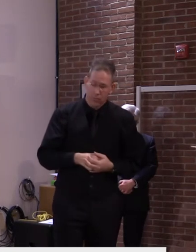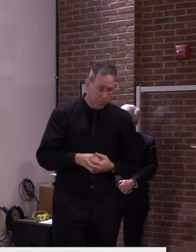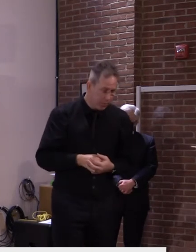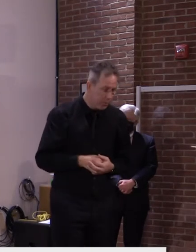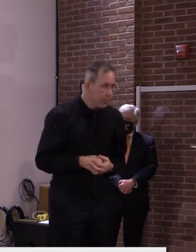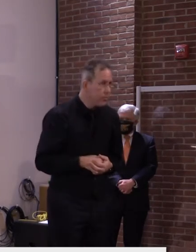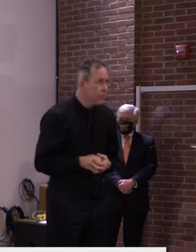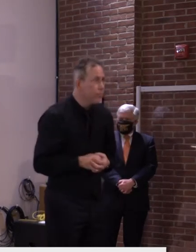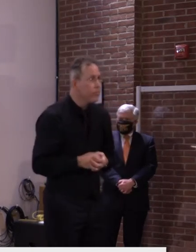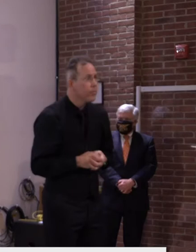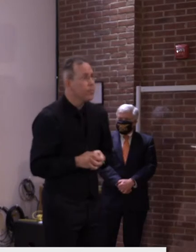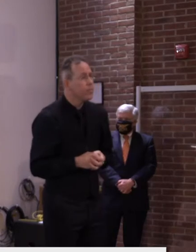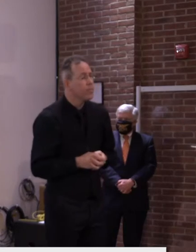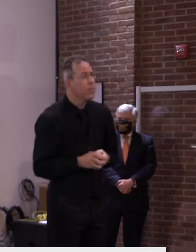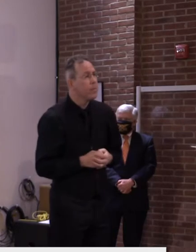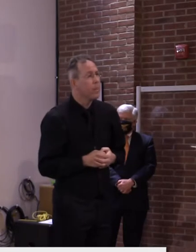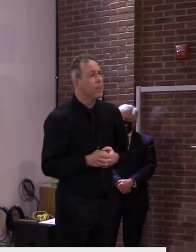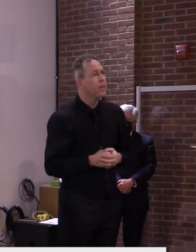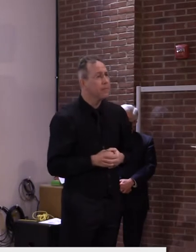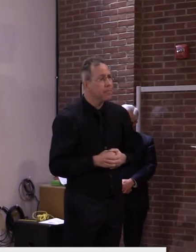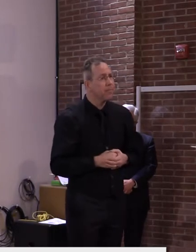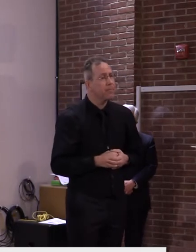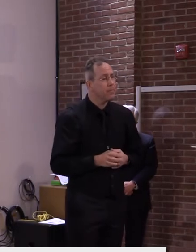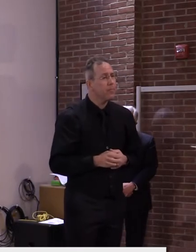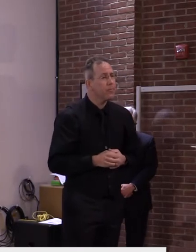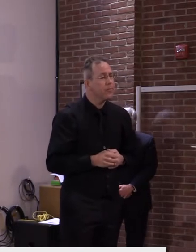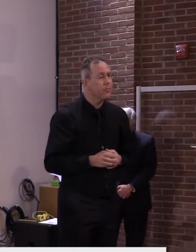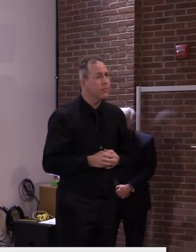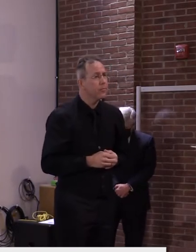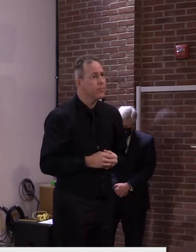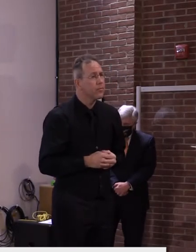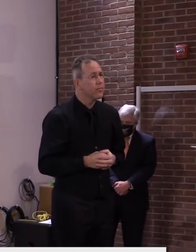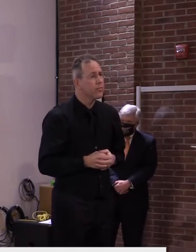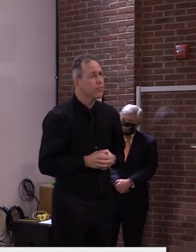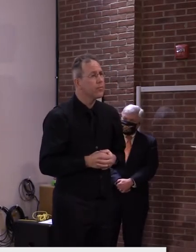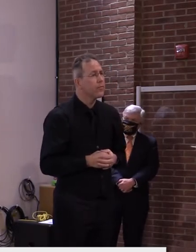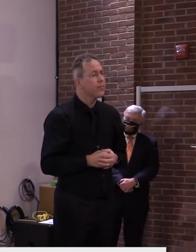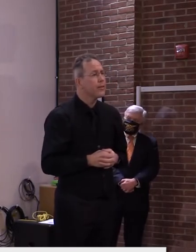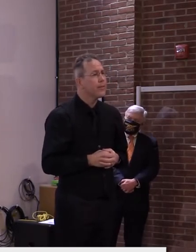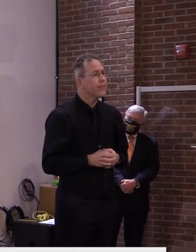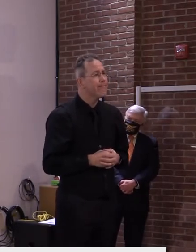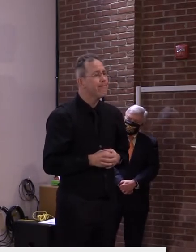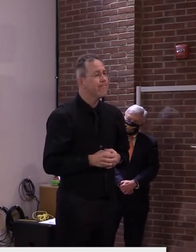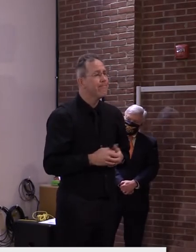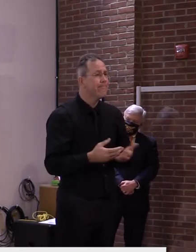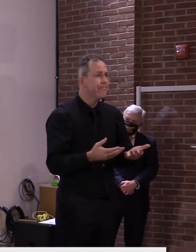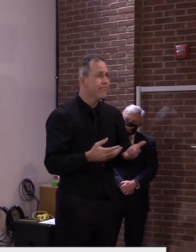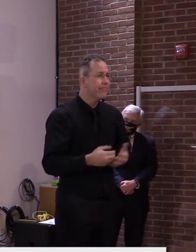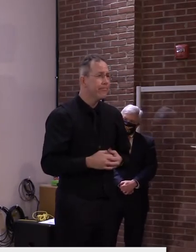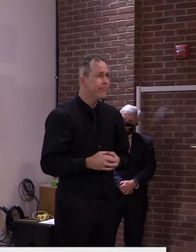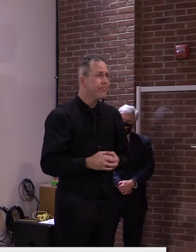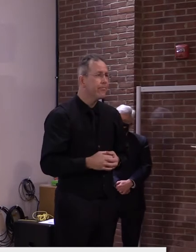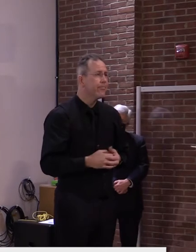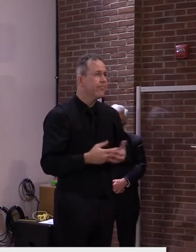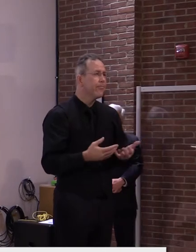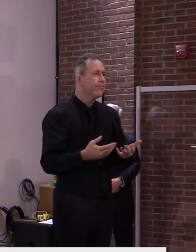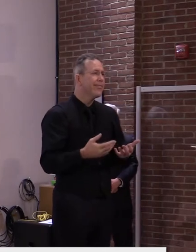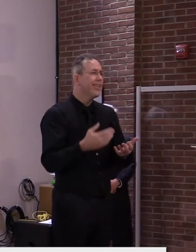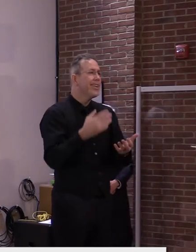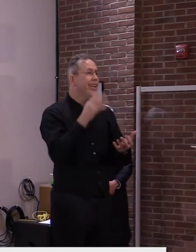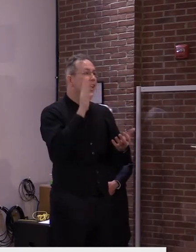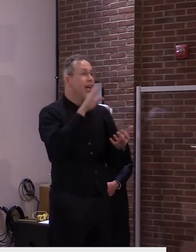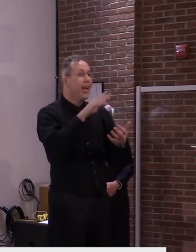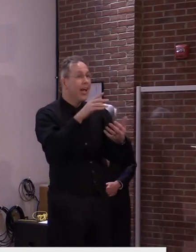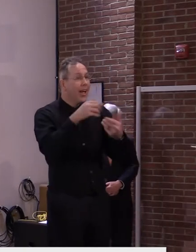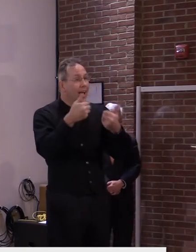Yeah, the only thing I'll add is we are seeing some cases even in the practice environment. It doesn't